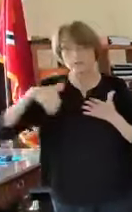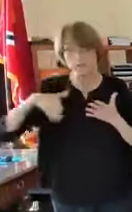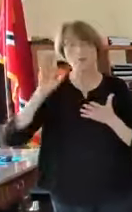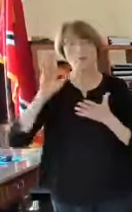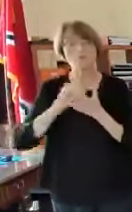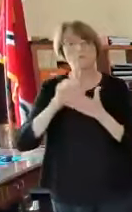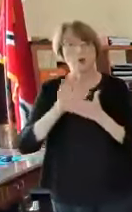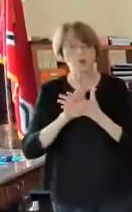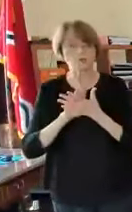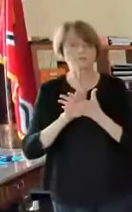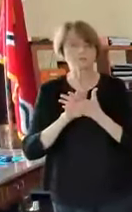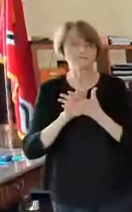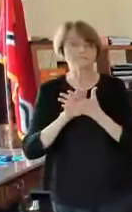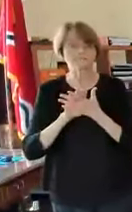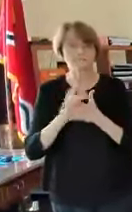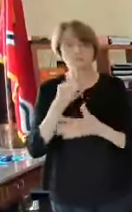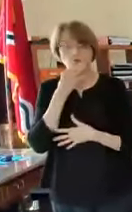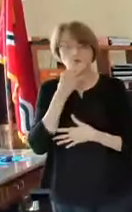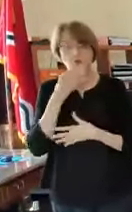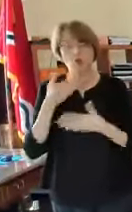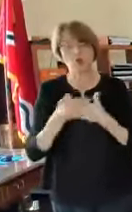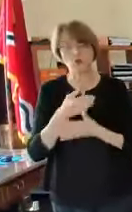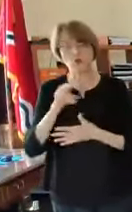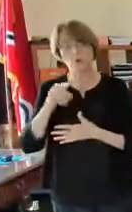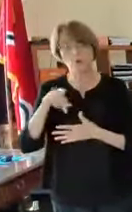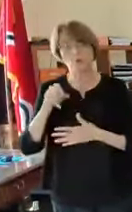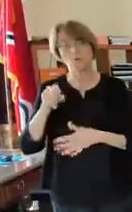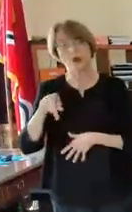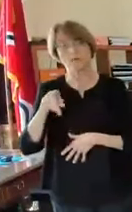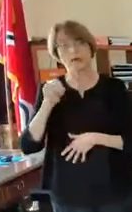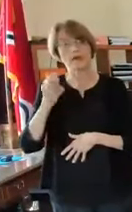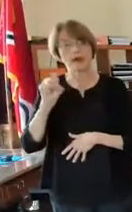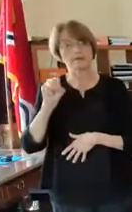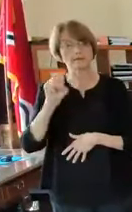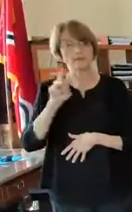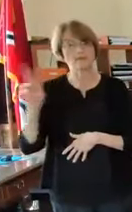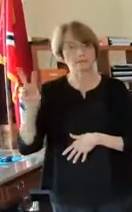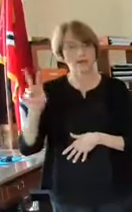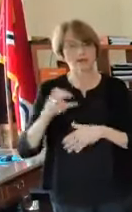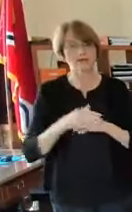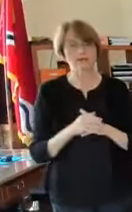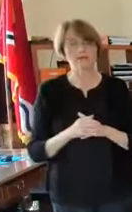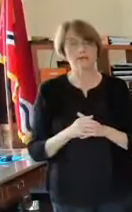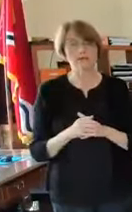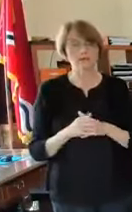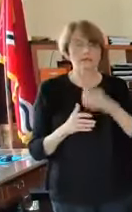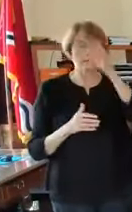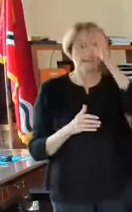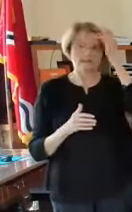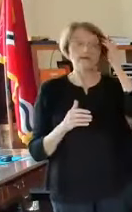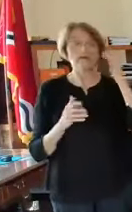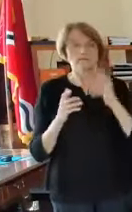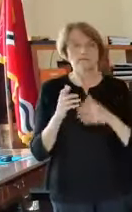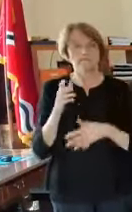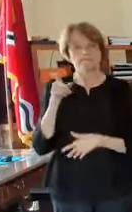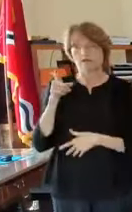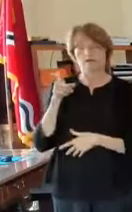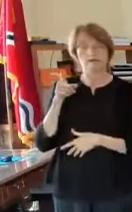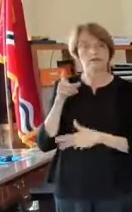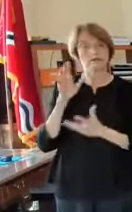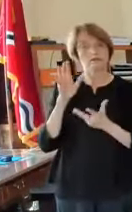the new Prop NS website. And you'll see a process for